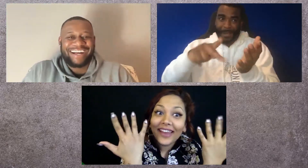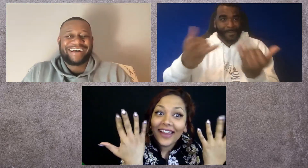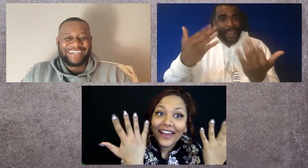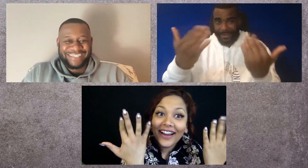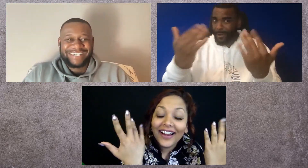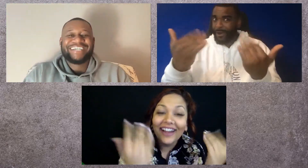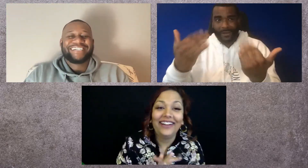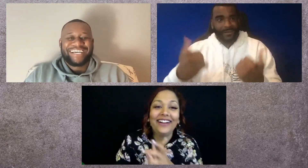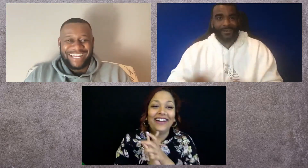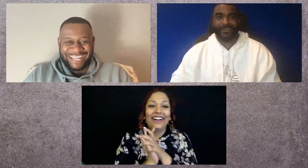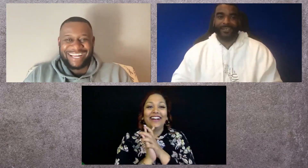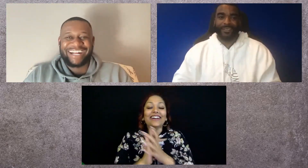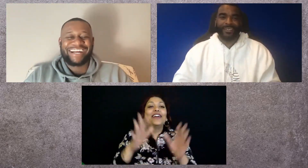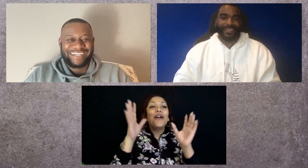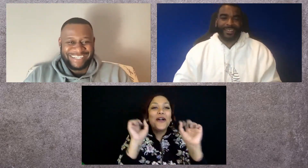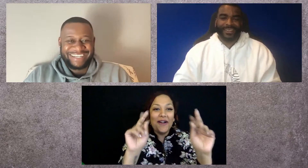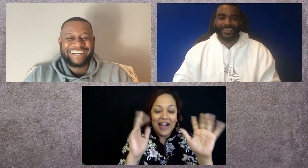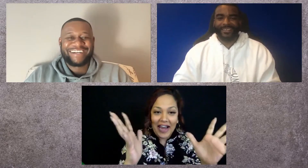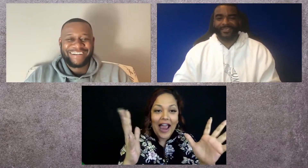on, come on.